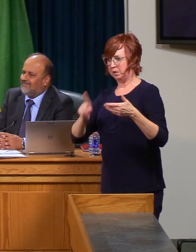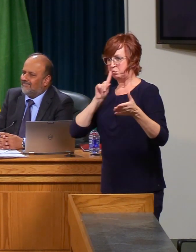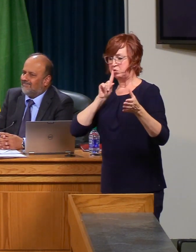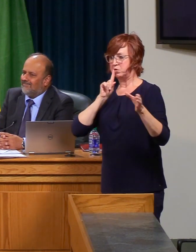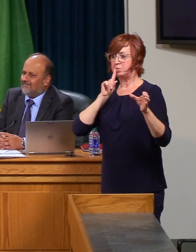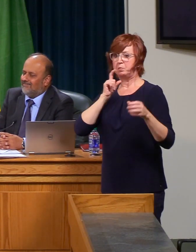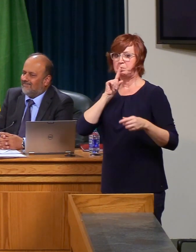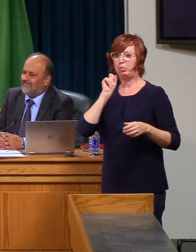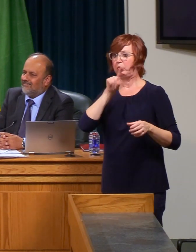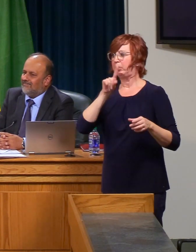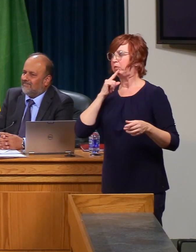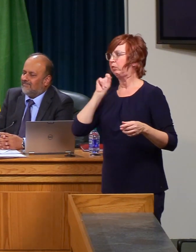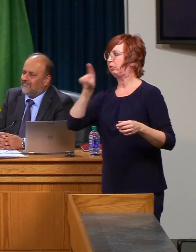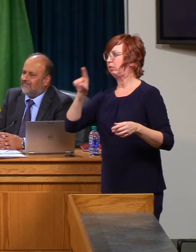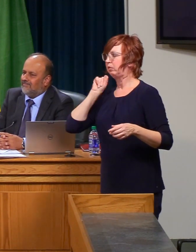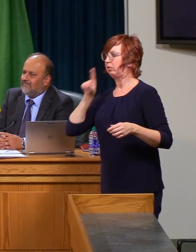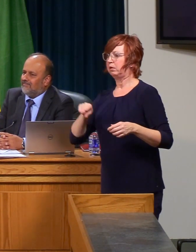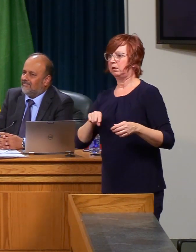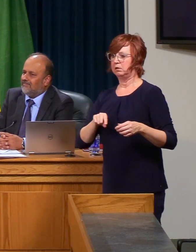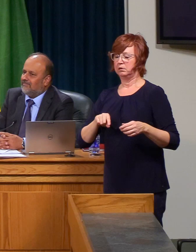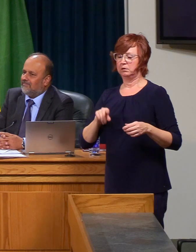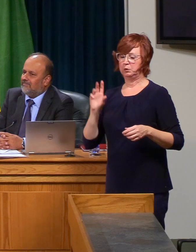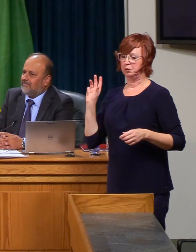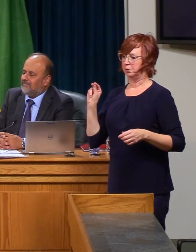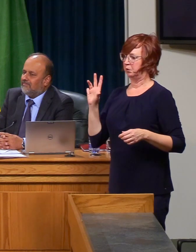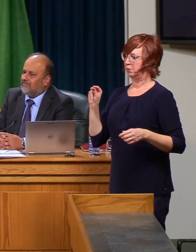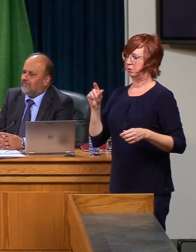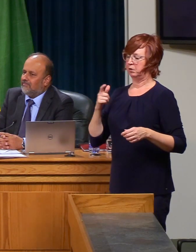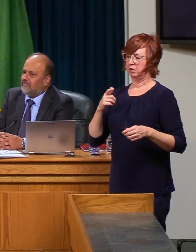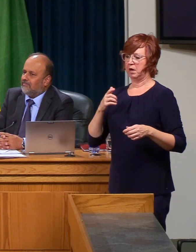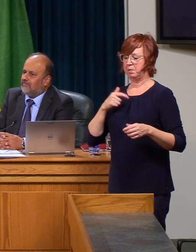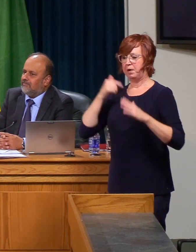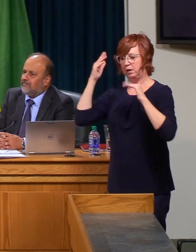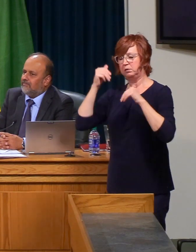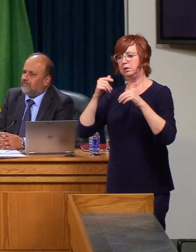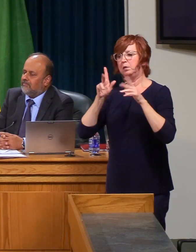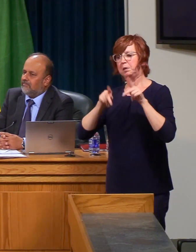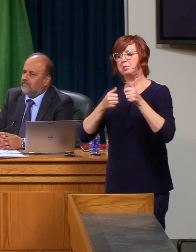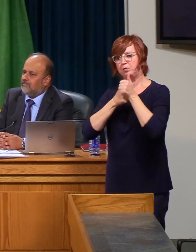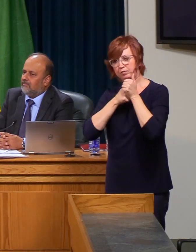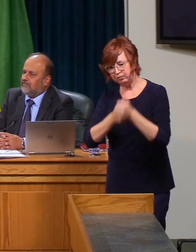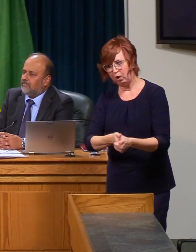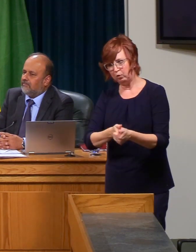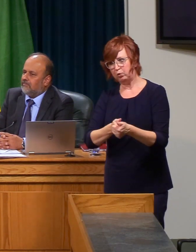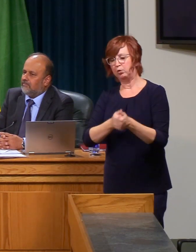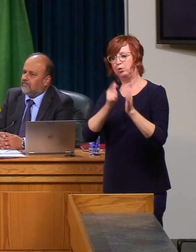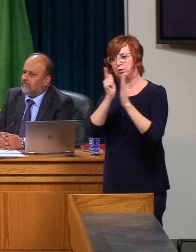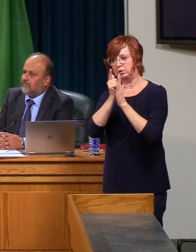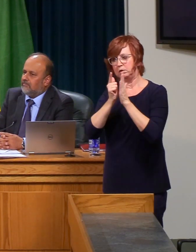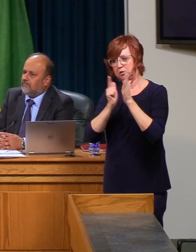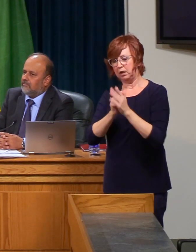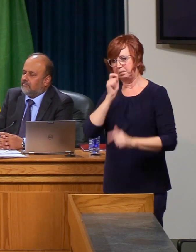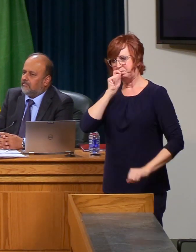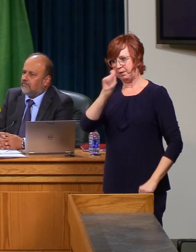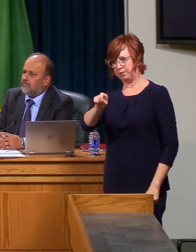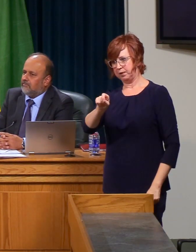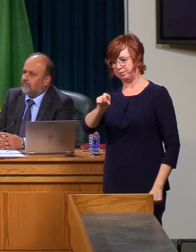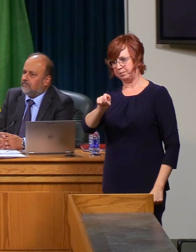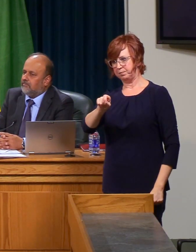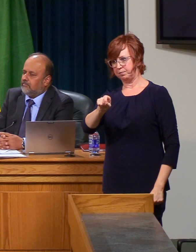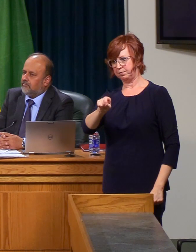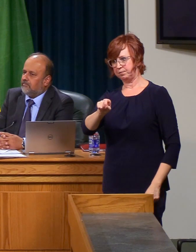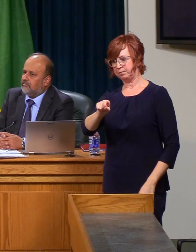comply. I truly am. This is the way that we are going to flatten the curve. This is the way we are going to protect